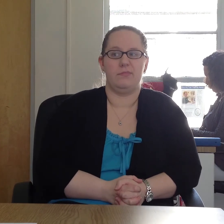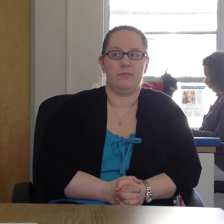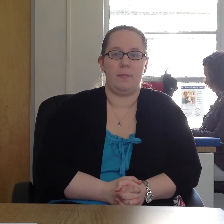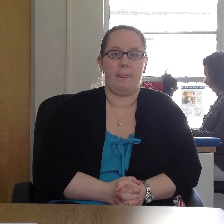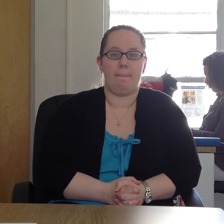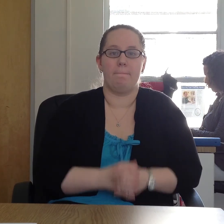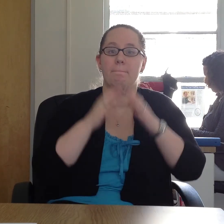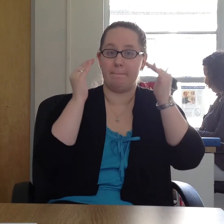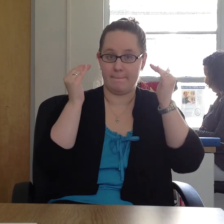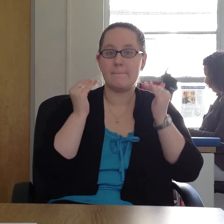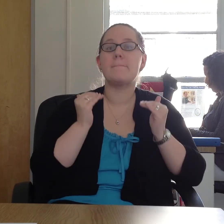Okay. Next area.